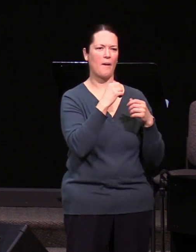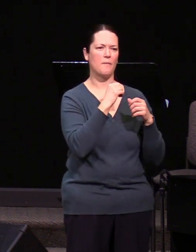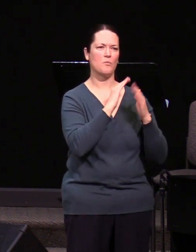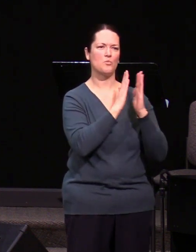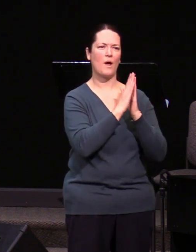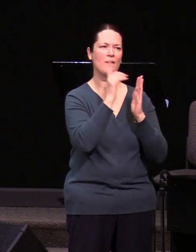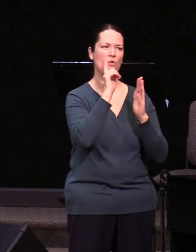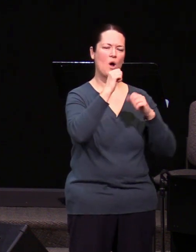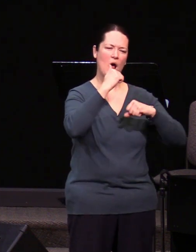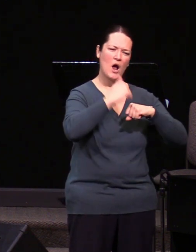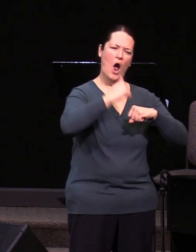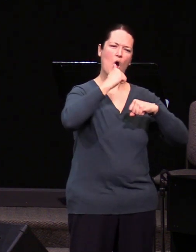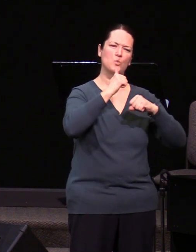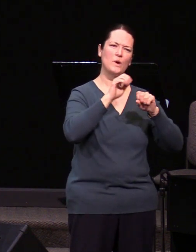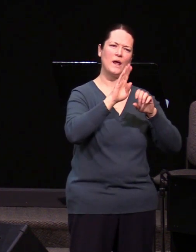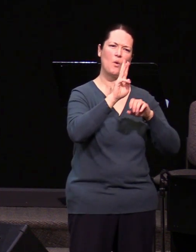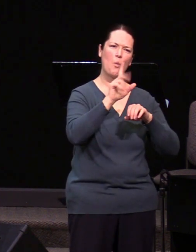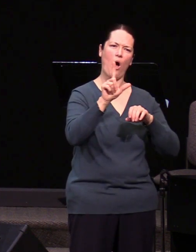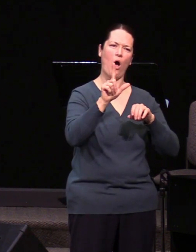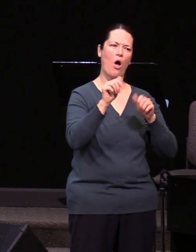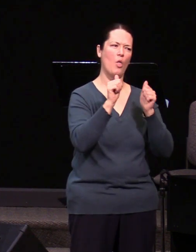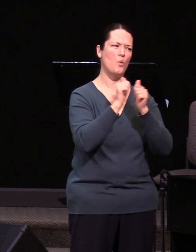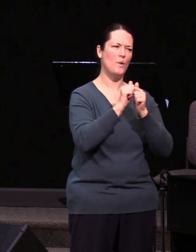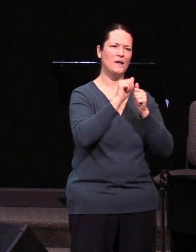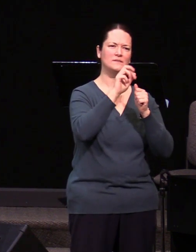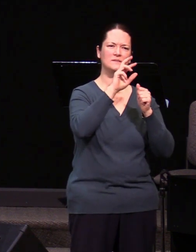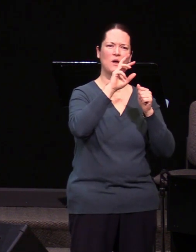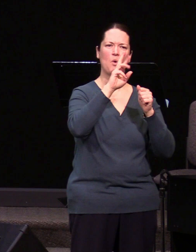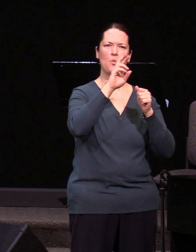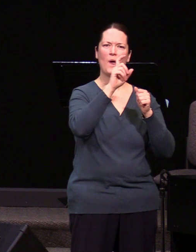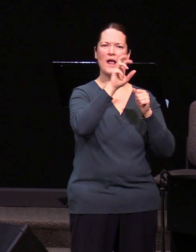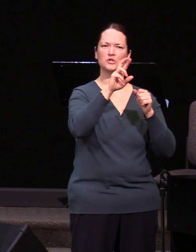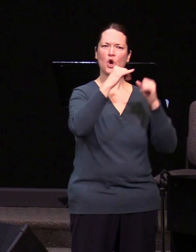concrete wall of protection with a razor wire top?